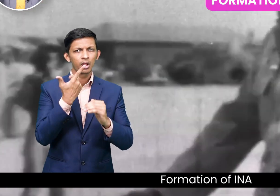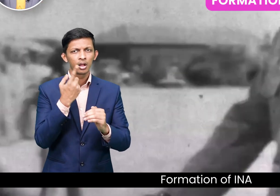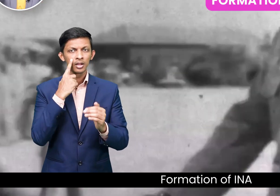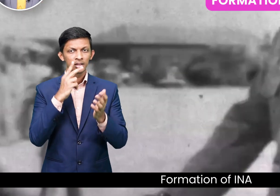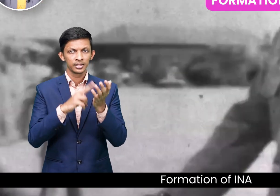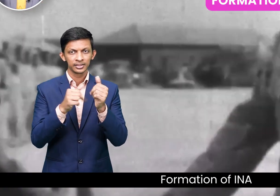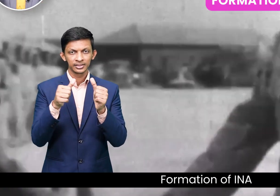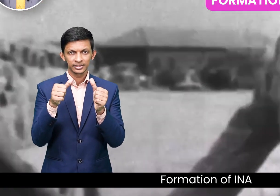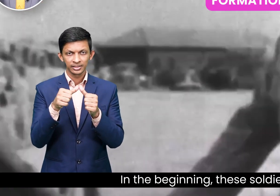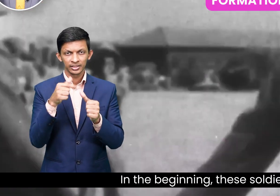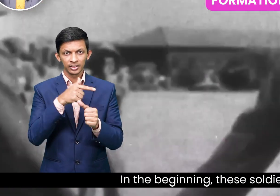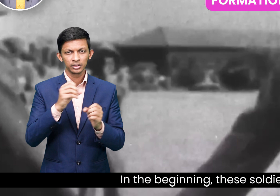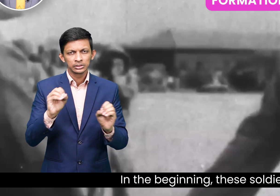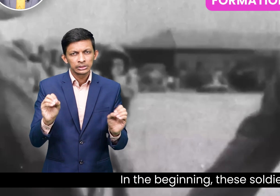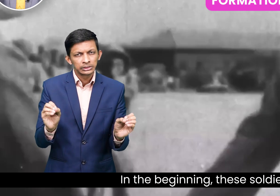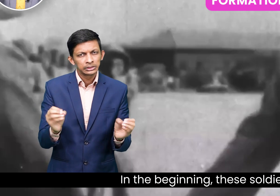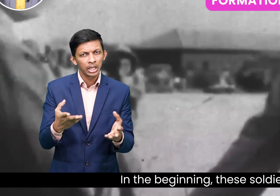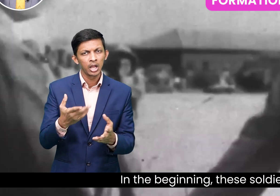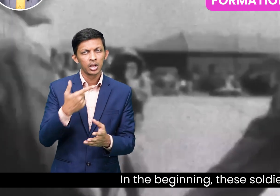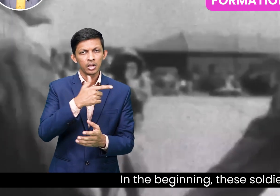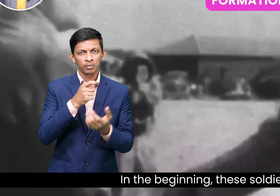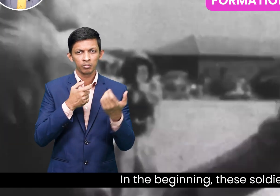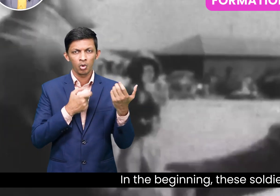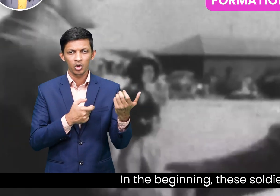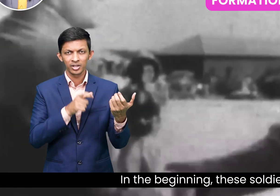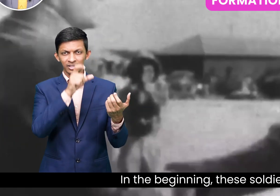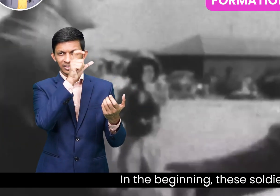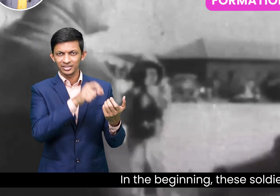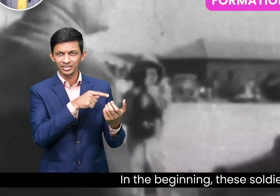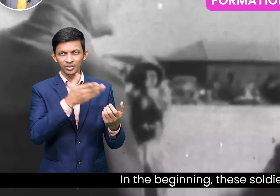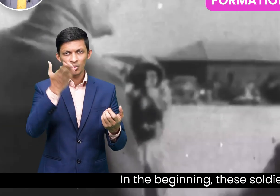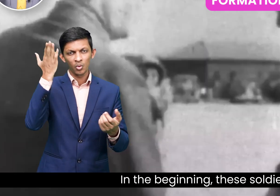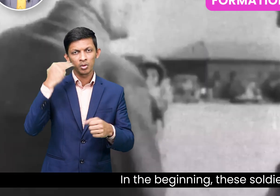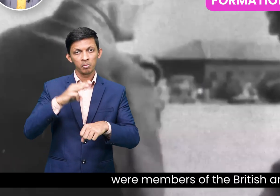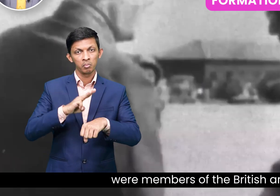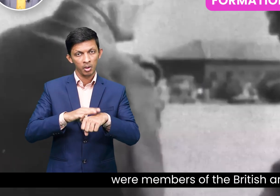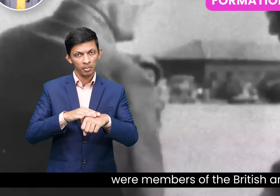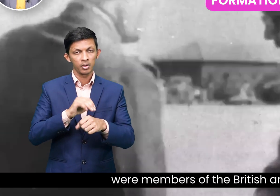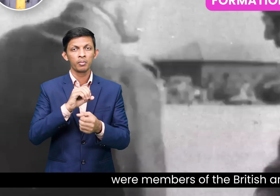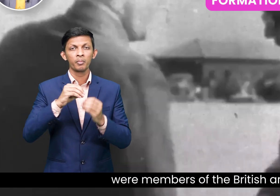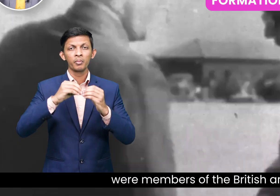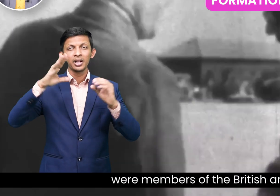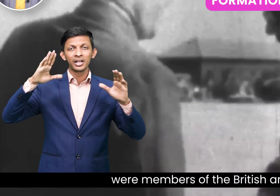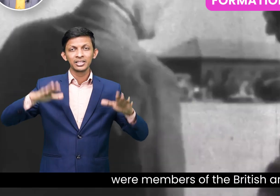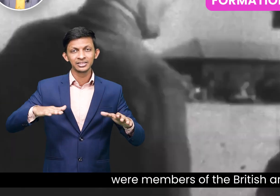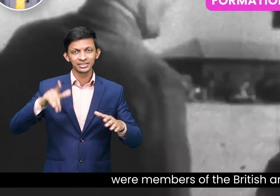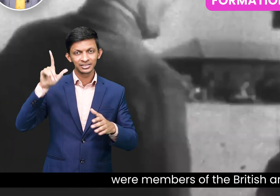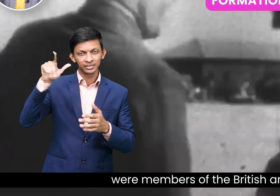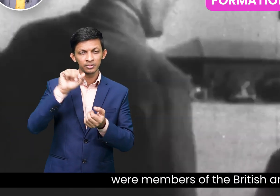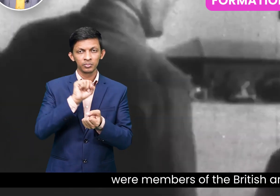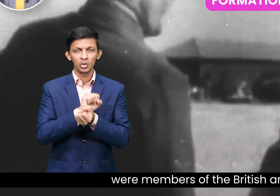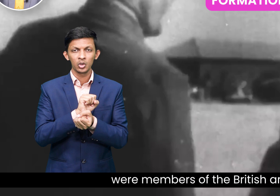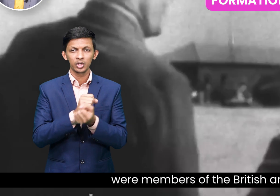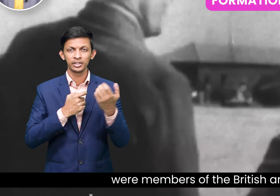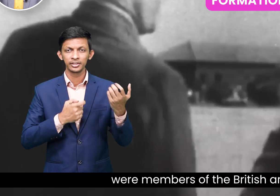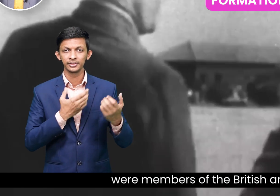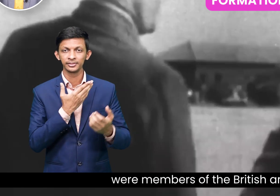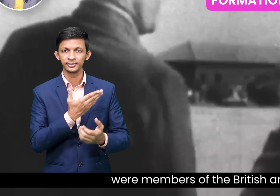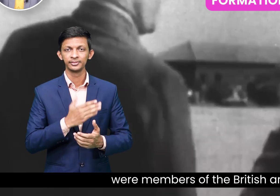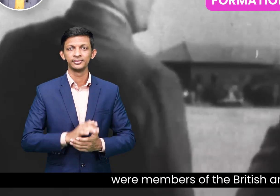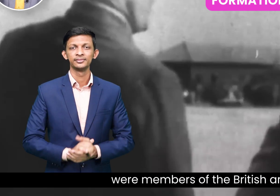Formation of INA. In the beginning, these soldiers were members of the British